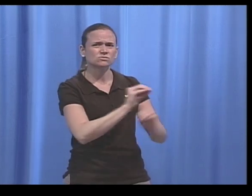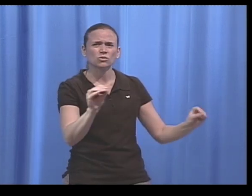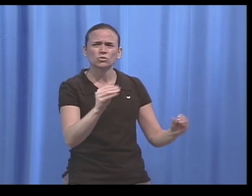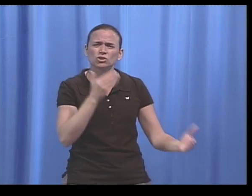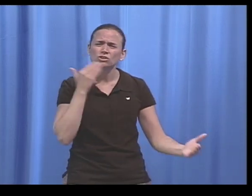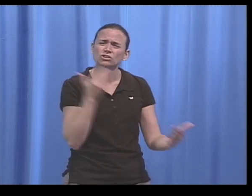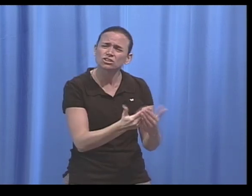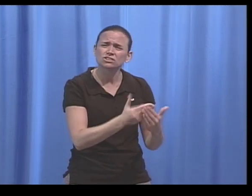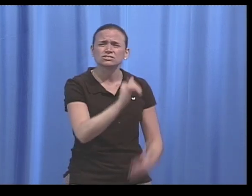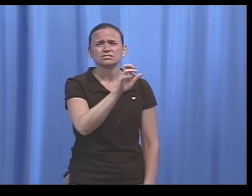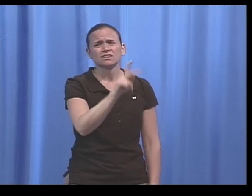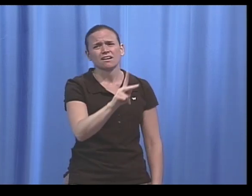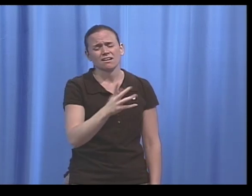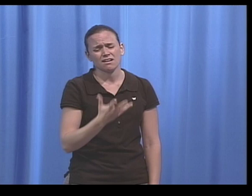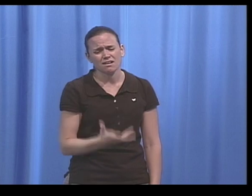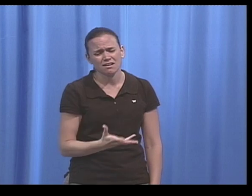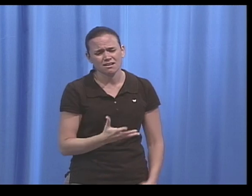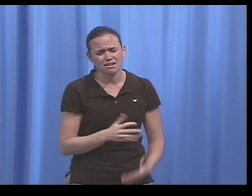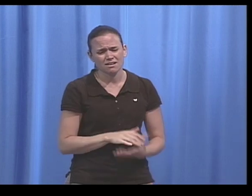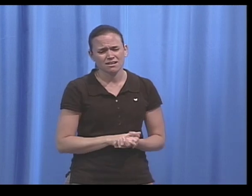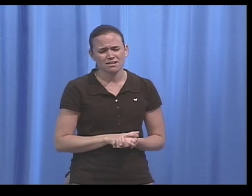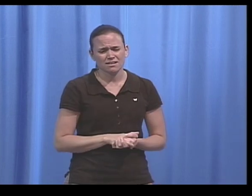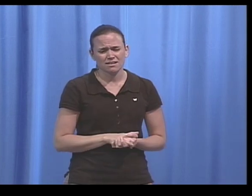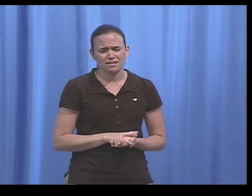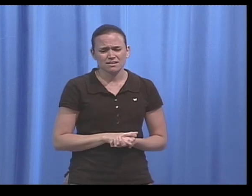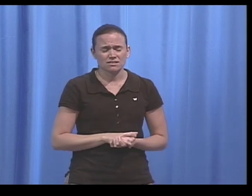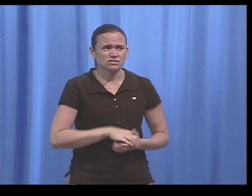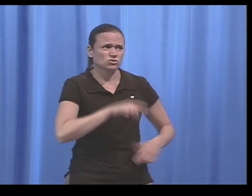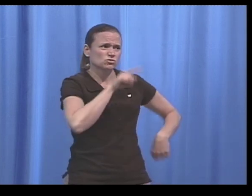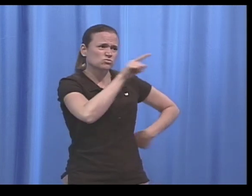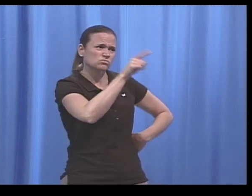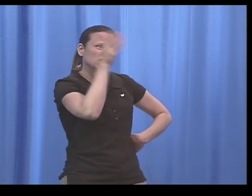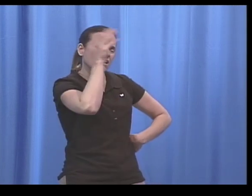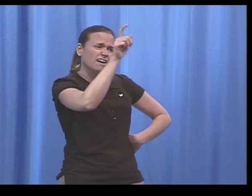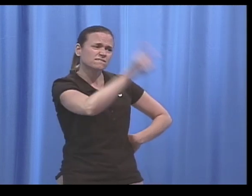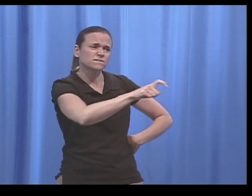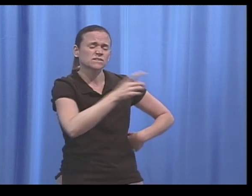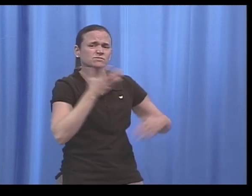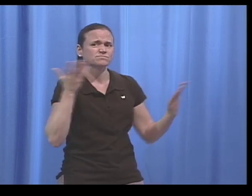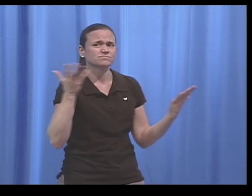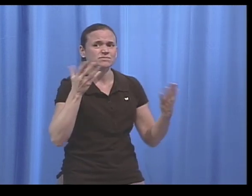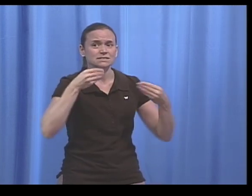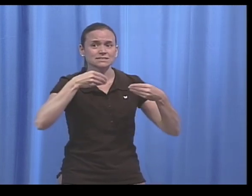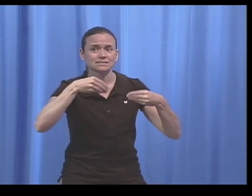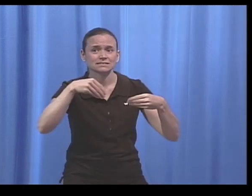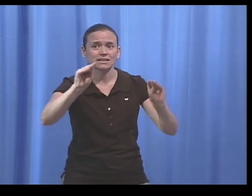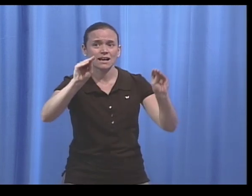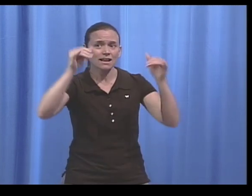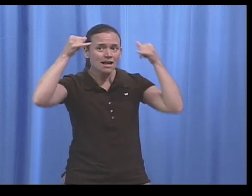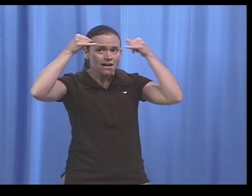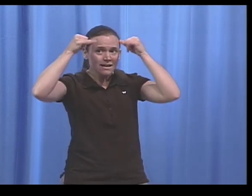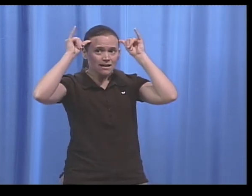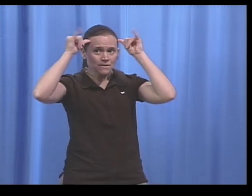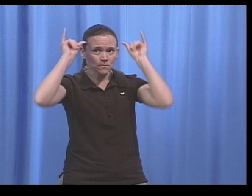"It's no good, Jack," said his mother. "We'll have to sell the